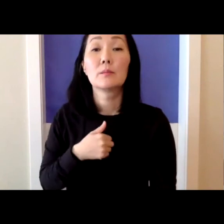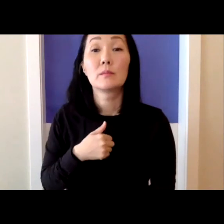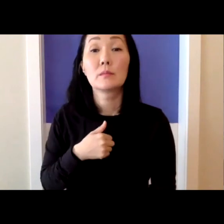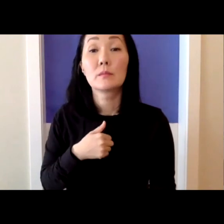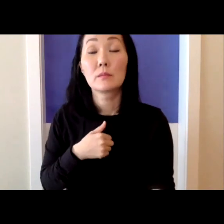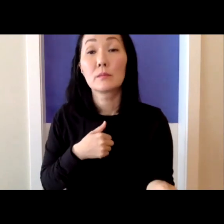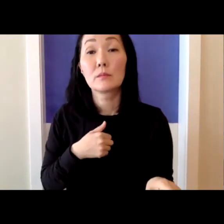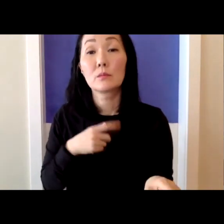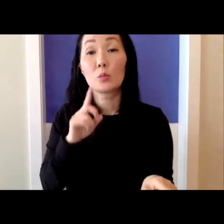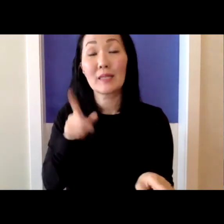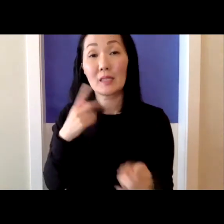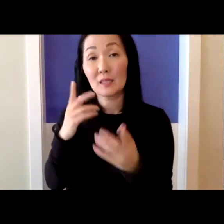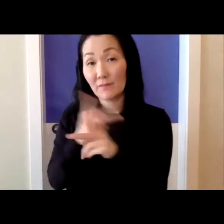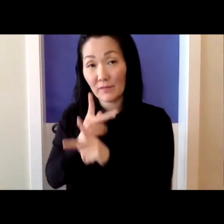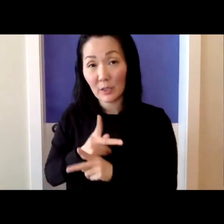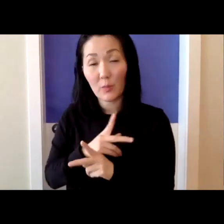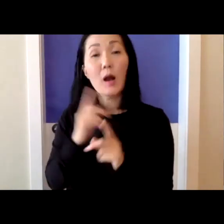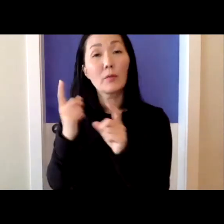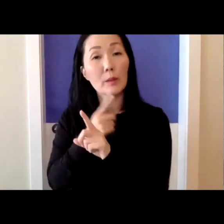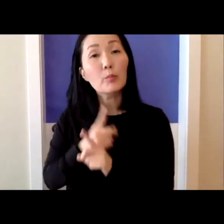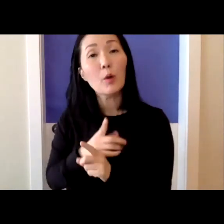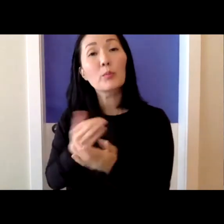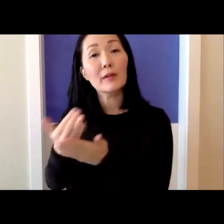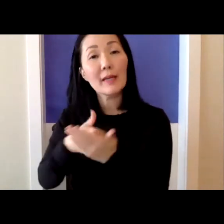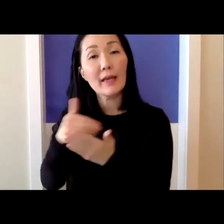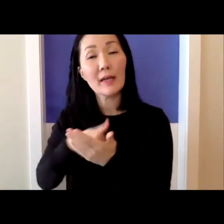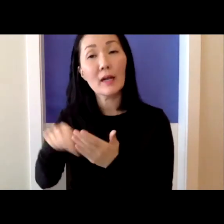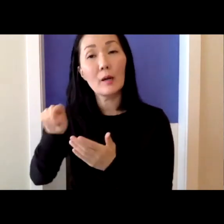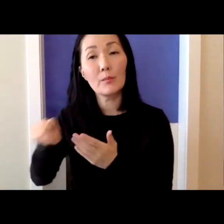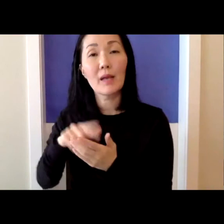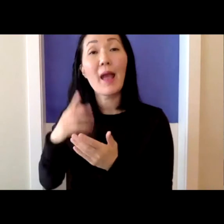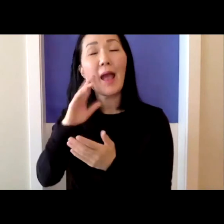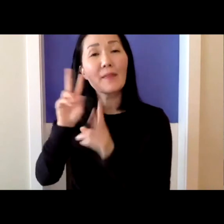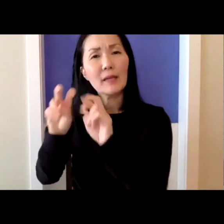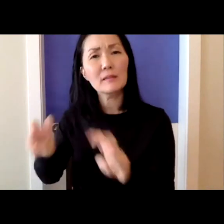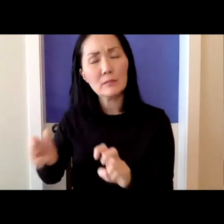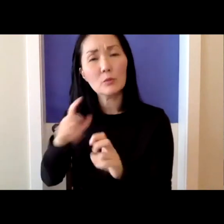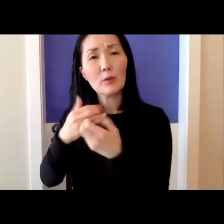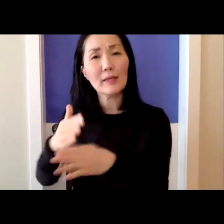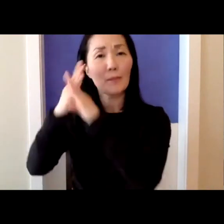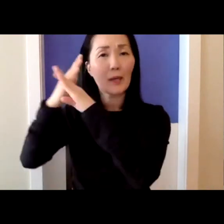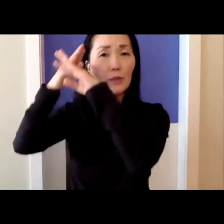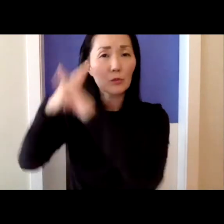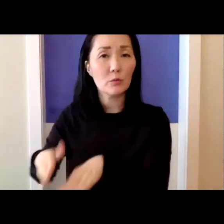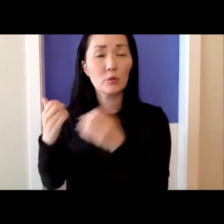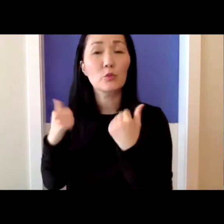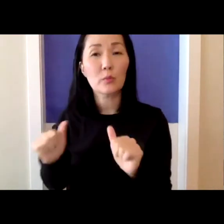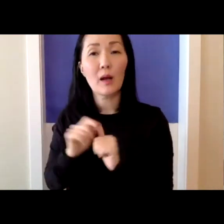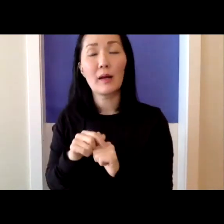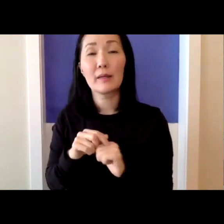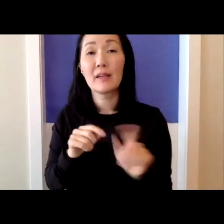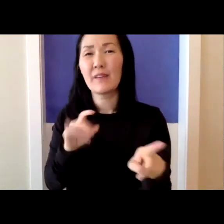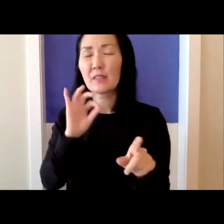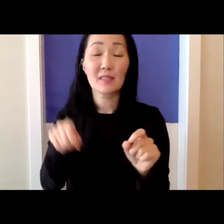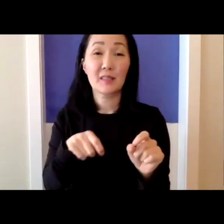source of suitable income and employment. We need to remove the barriers people face in accessing training and other employment services that don't fit exactly into the mold of the